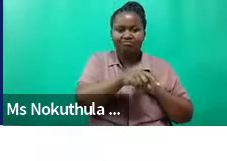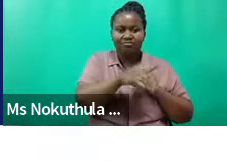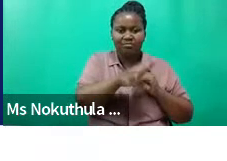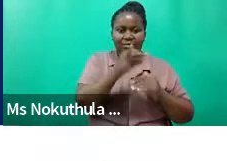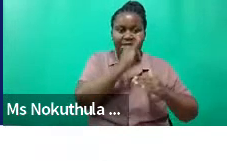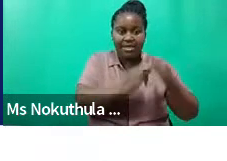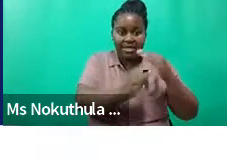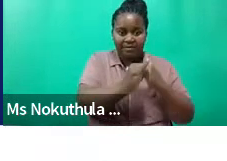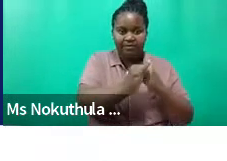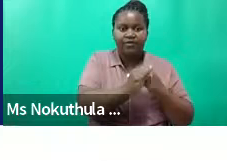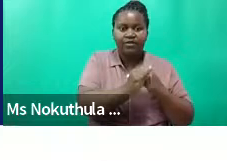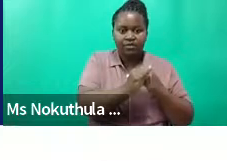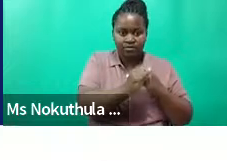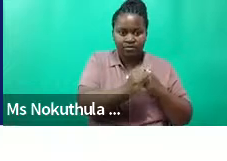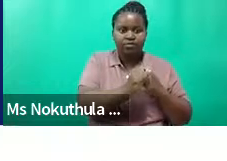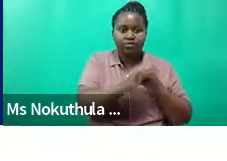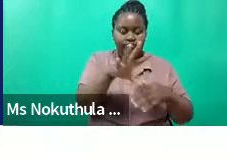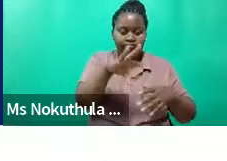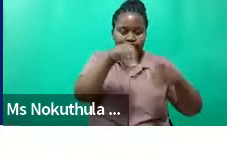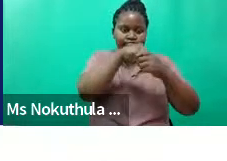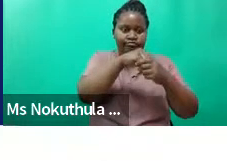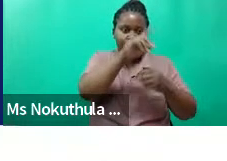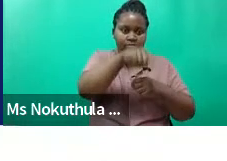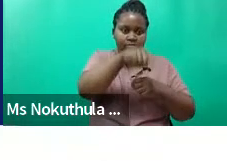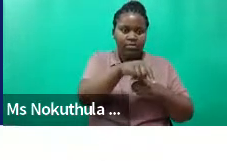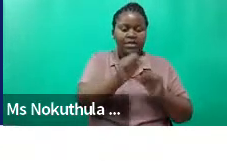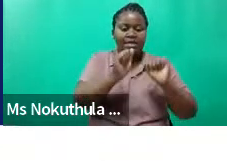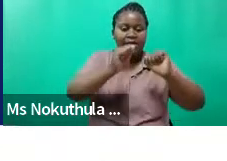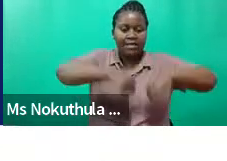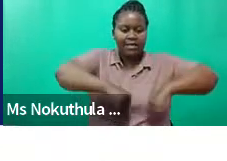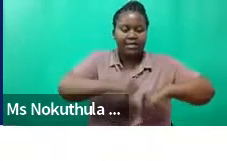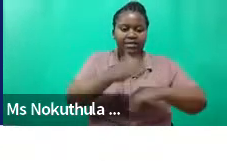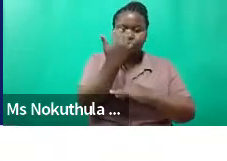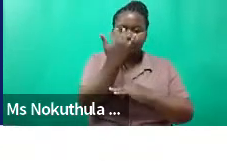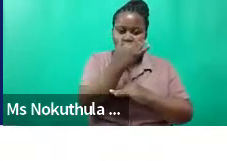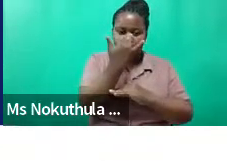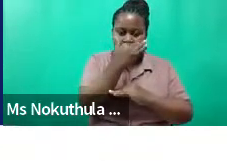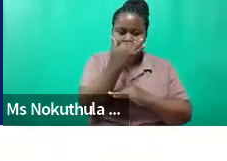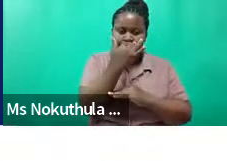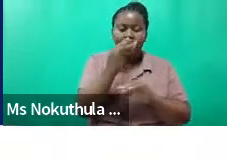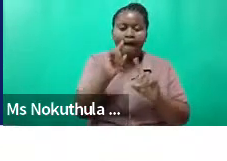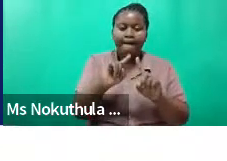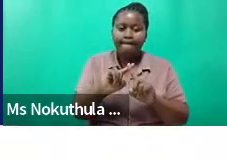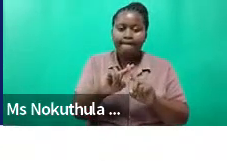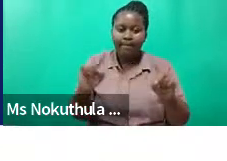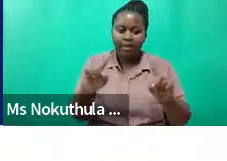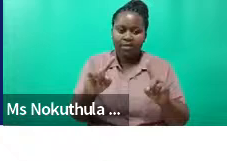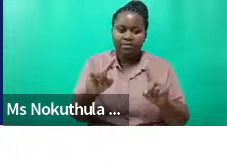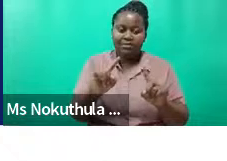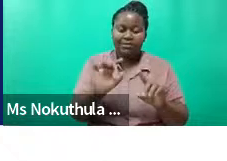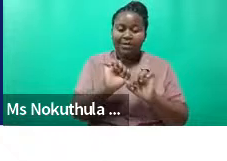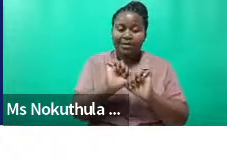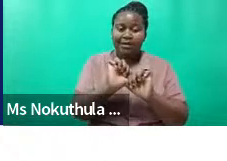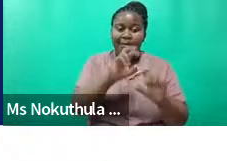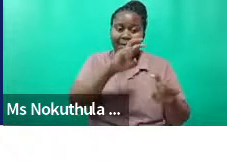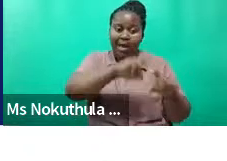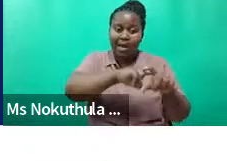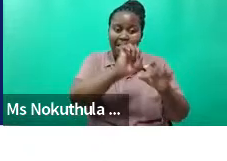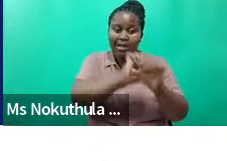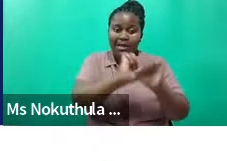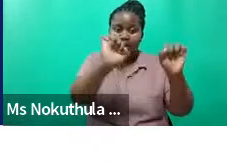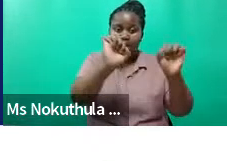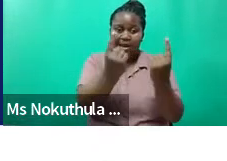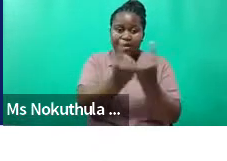Individuality needs to be accommodated. So yes, she was partially sighted, but her needs could be different to somebody who's